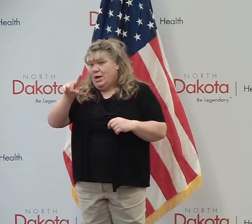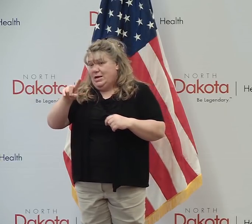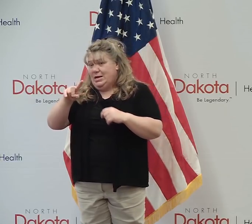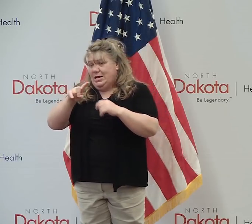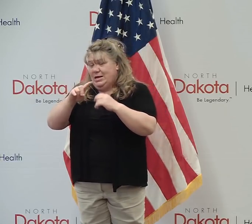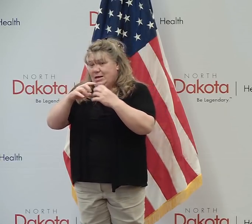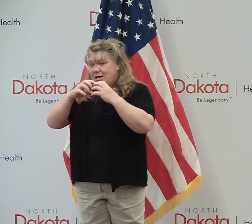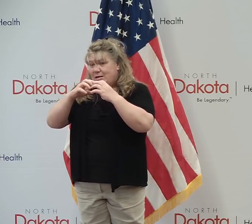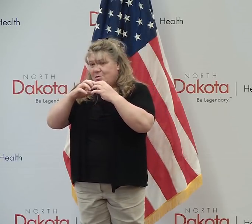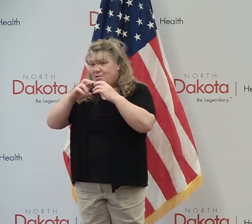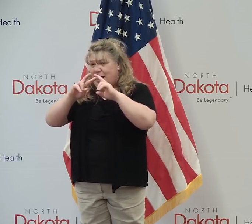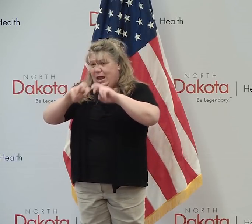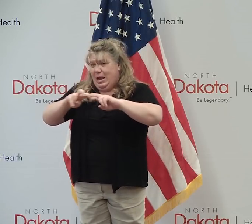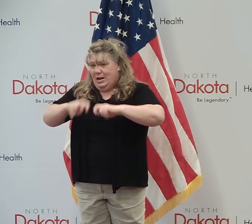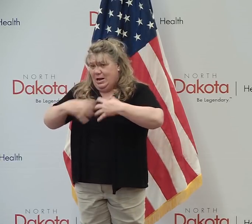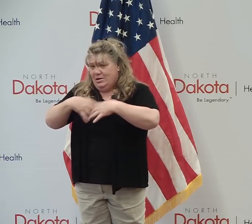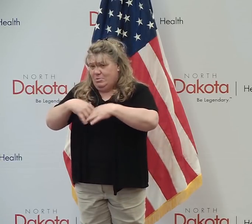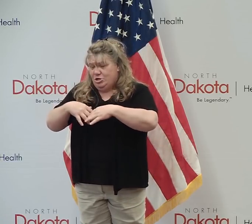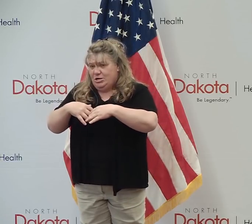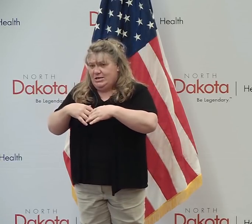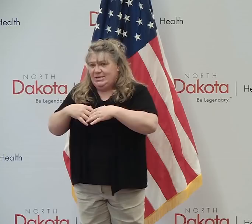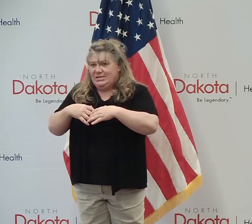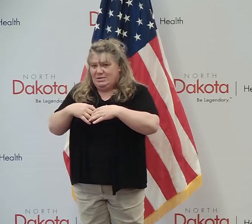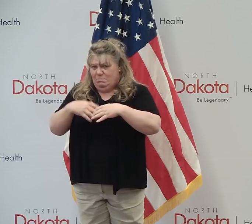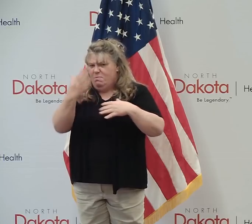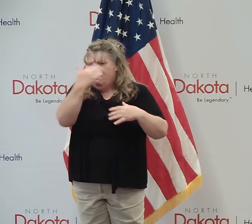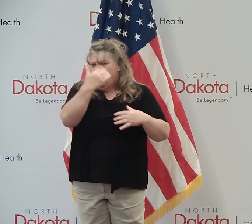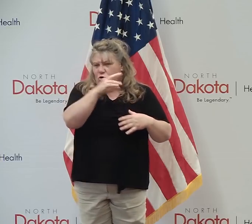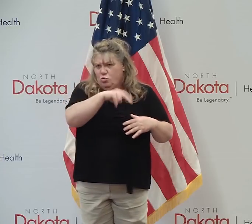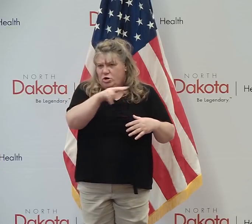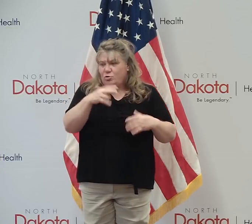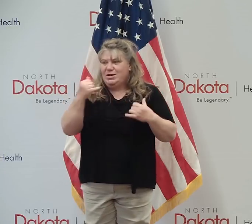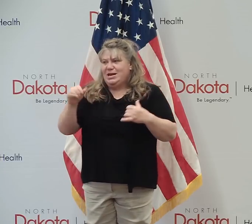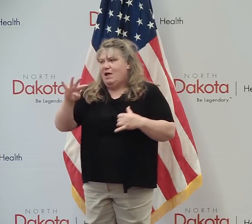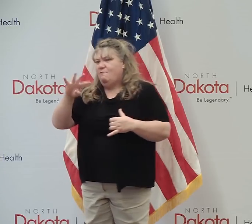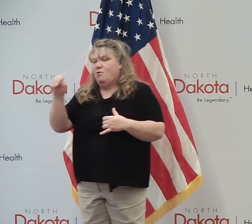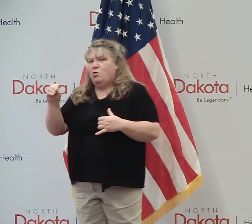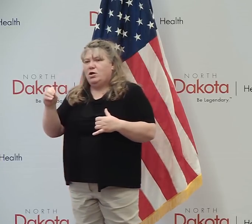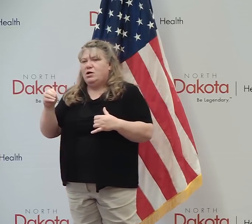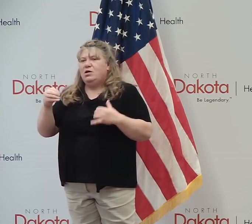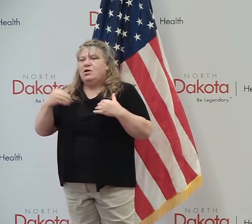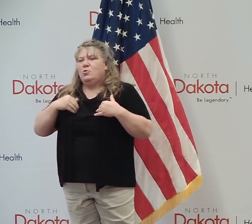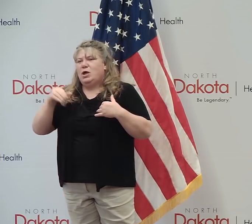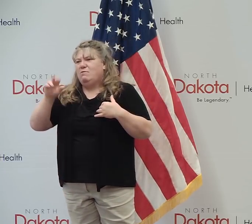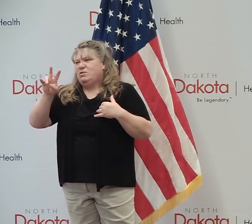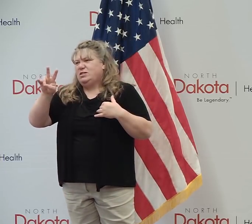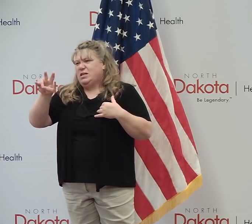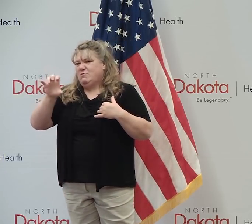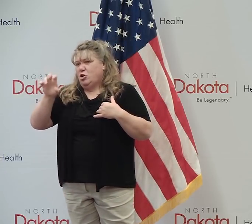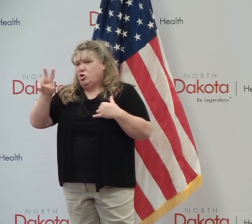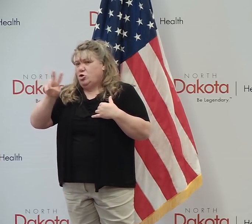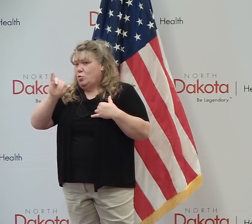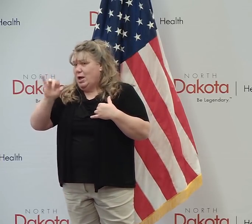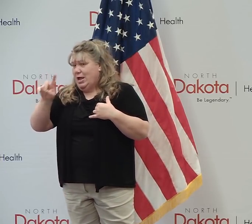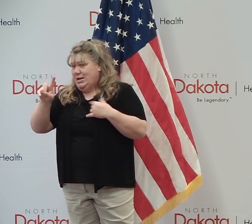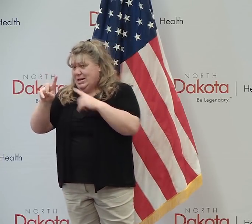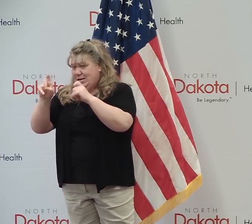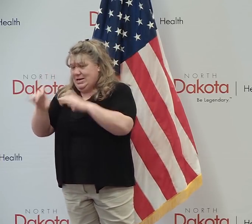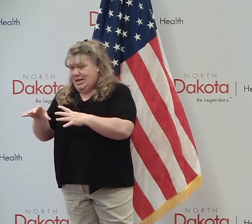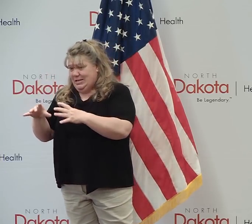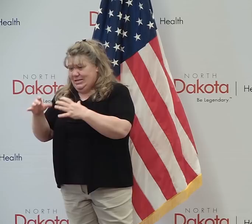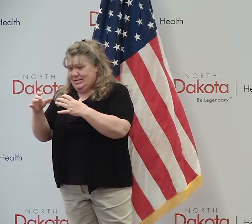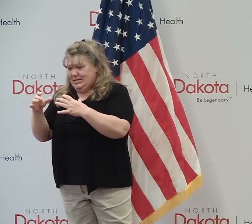analyzers. Before, now we've got 40. We've done 702 of the ID Now tests that have come through